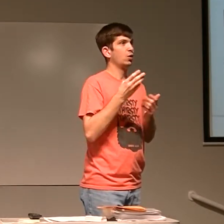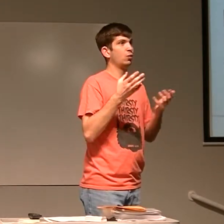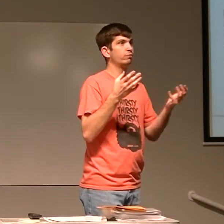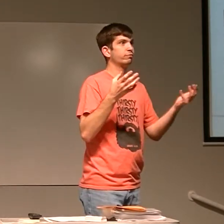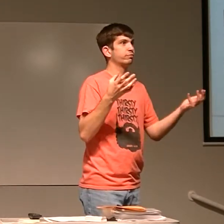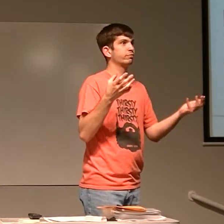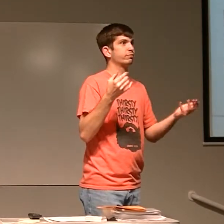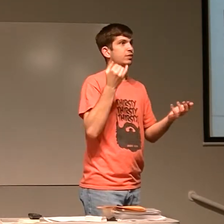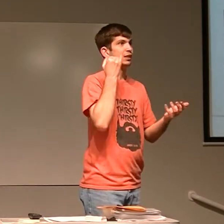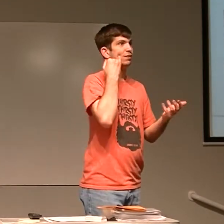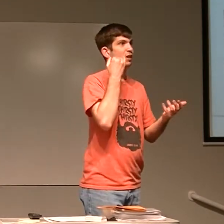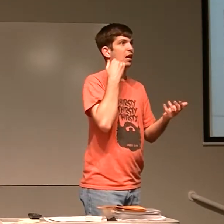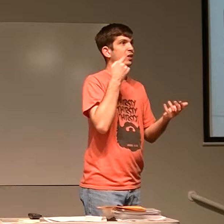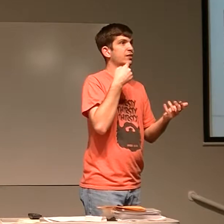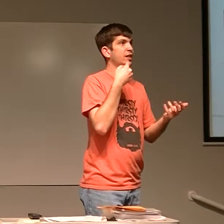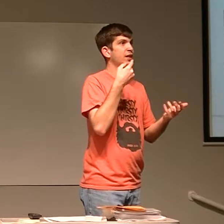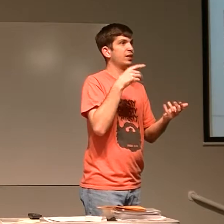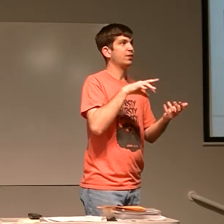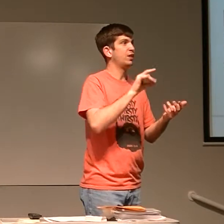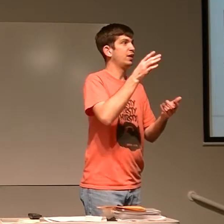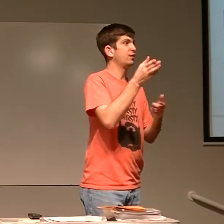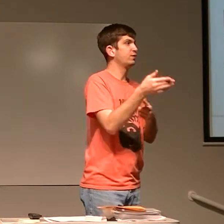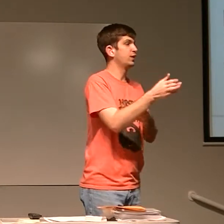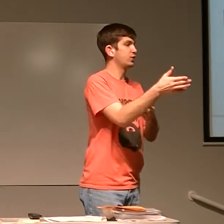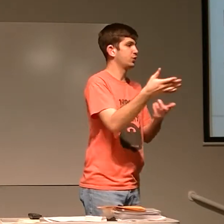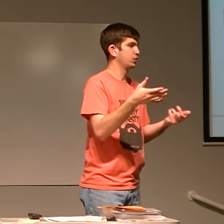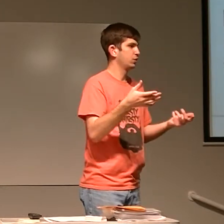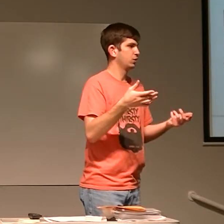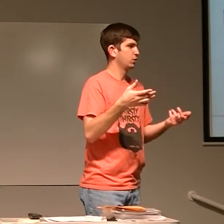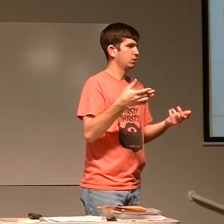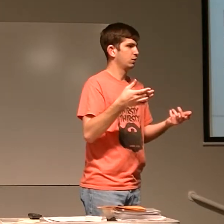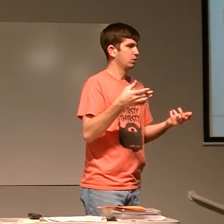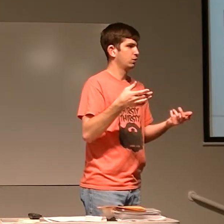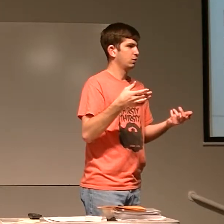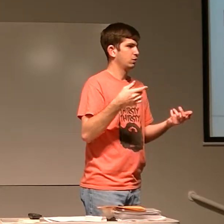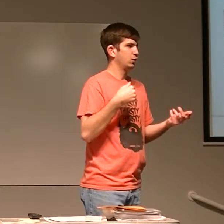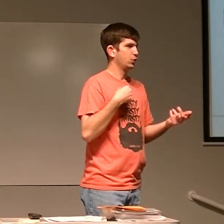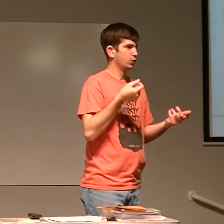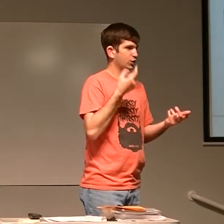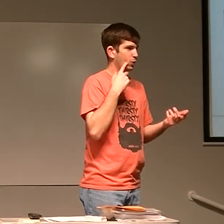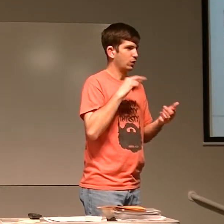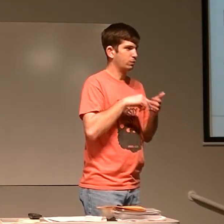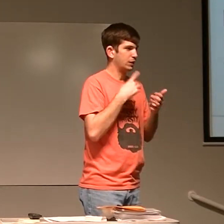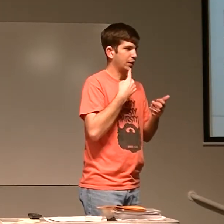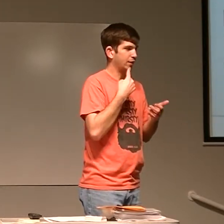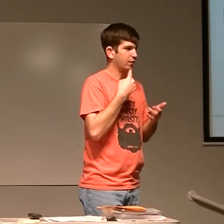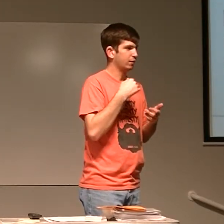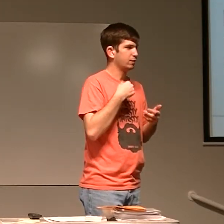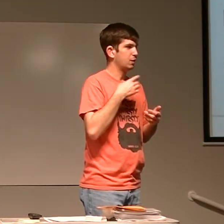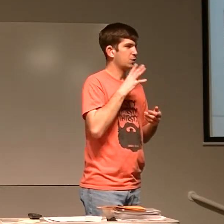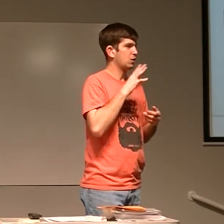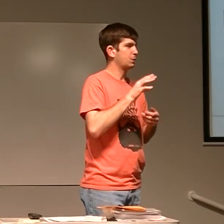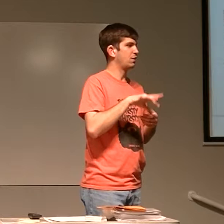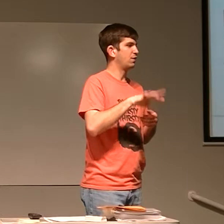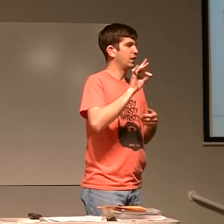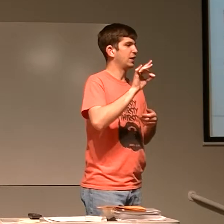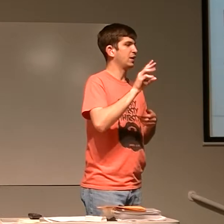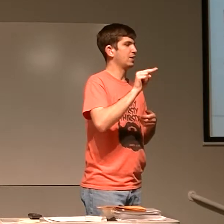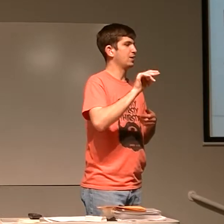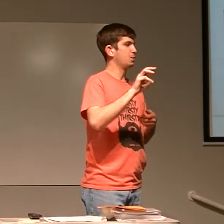So if I say finding fish, you don't understand what I'm saying. I'm talking about Finding Nemo